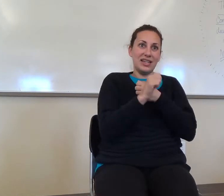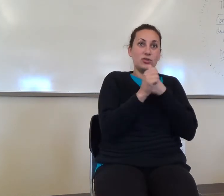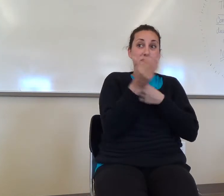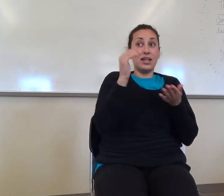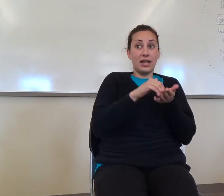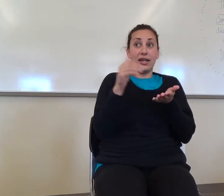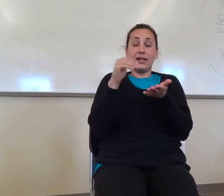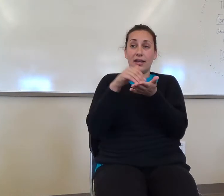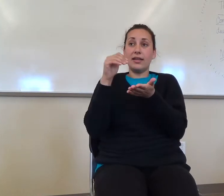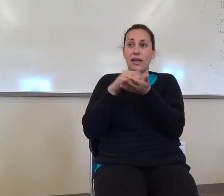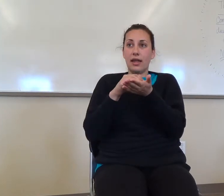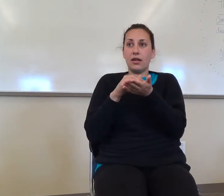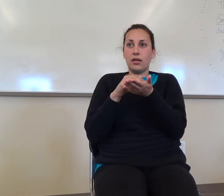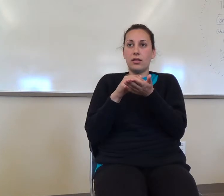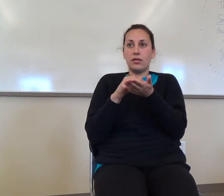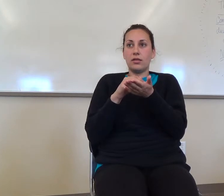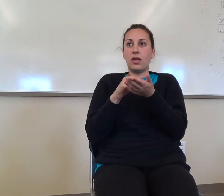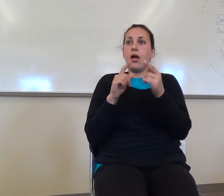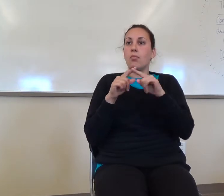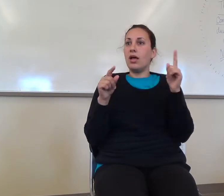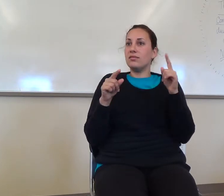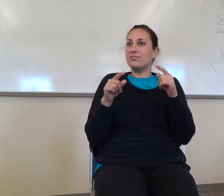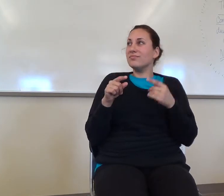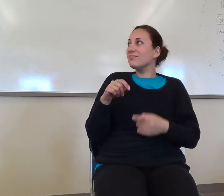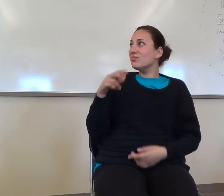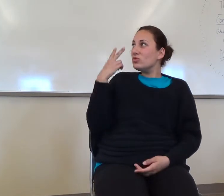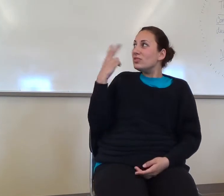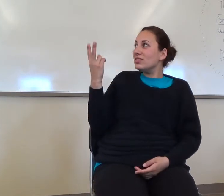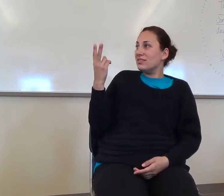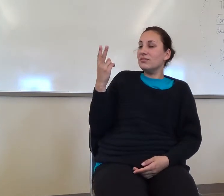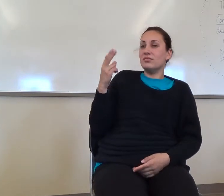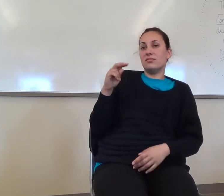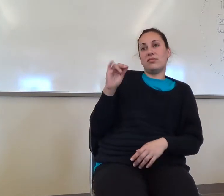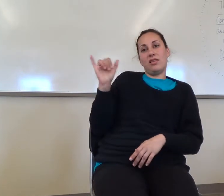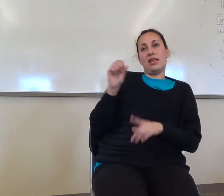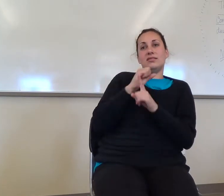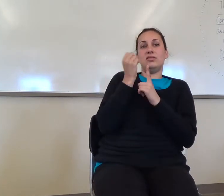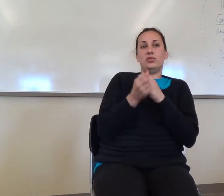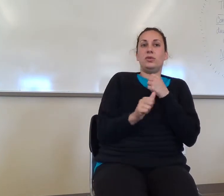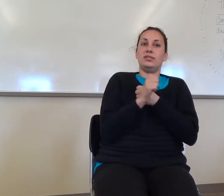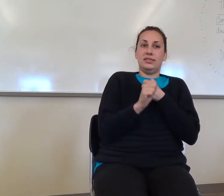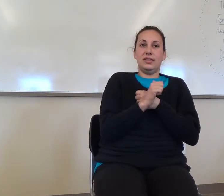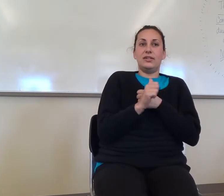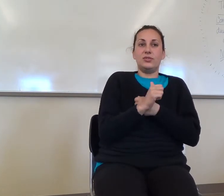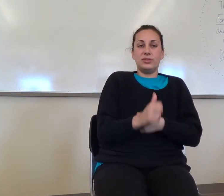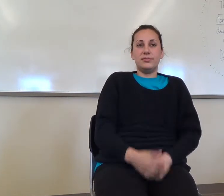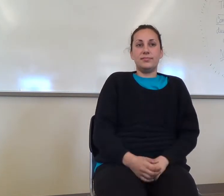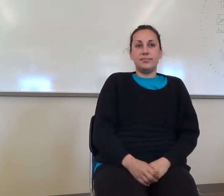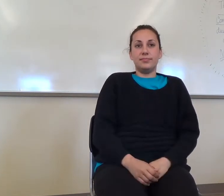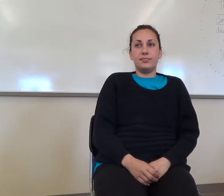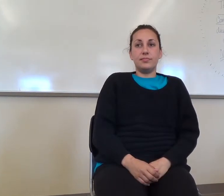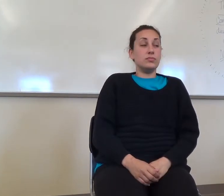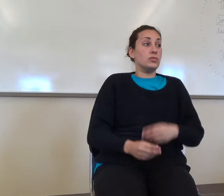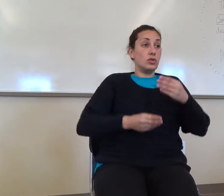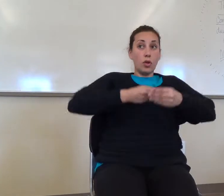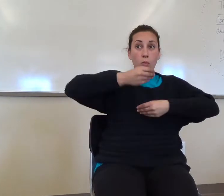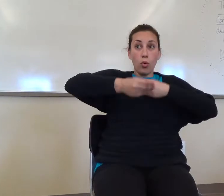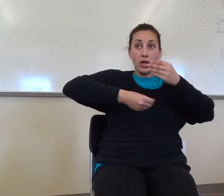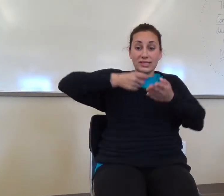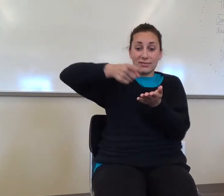But there's danger throughout here. So the process of mining sapphires or just